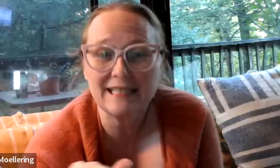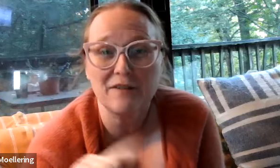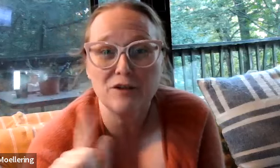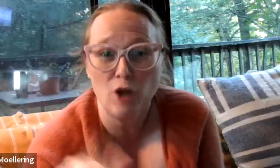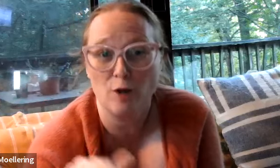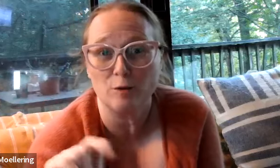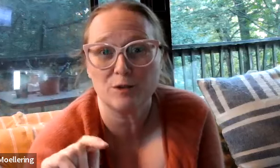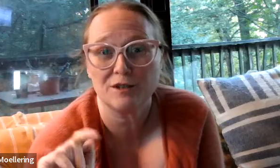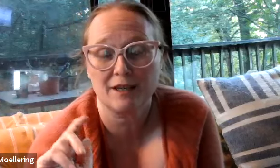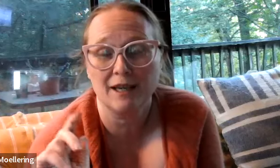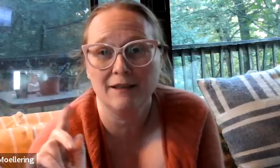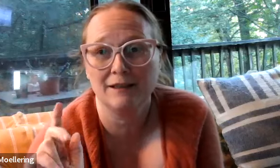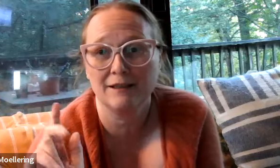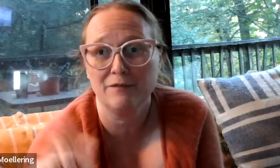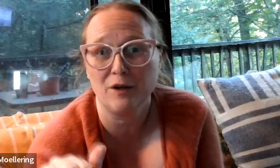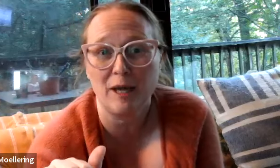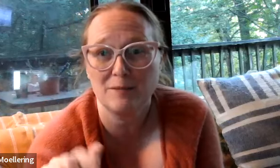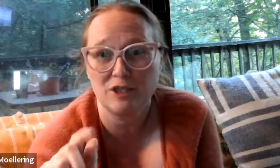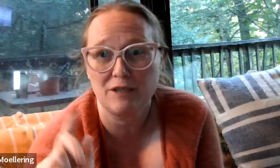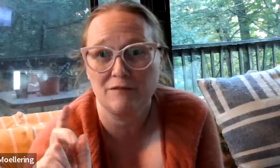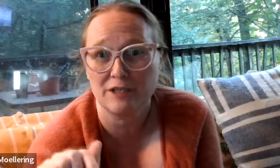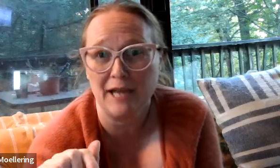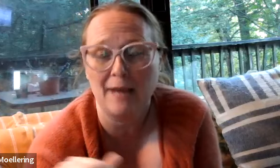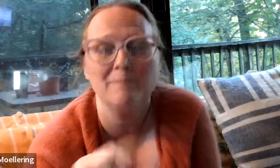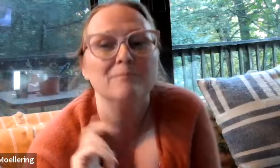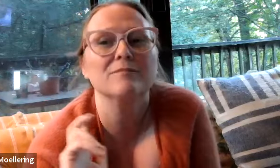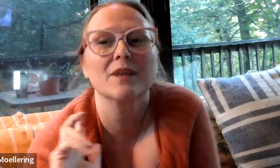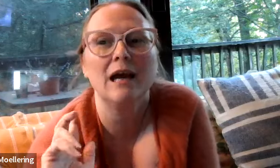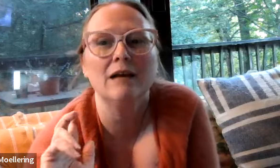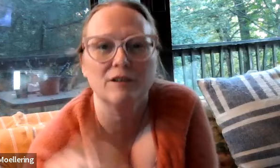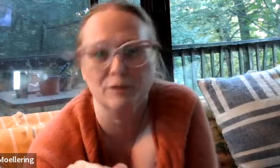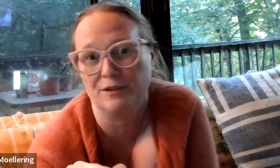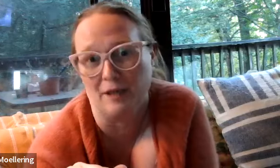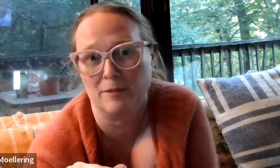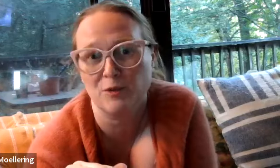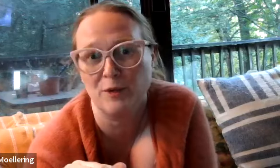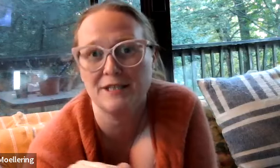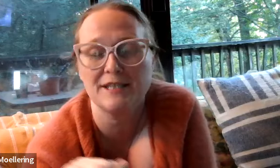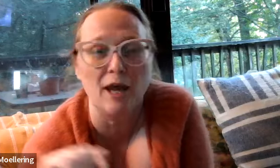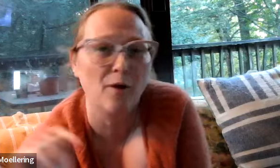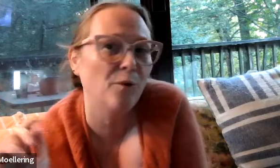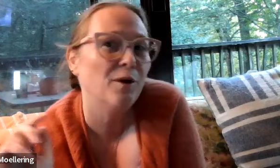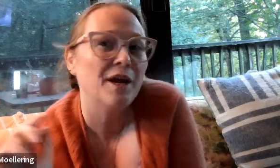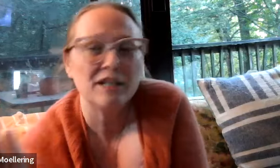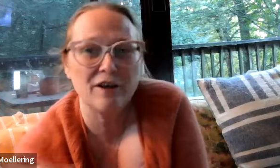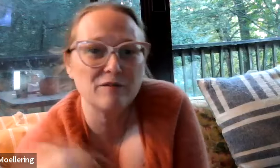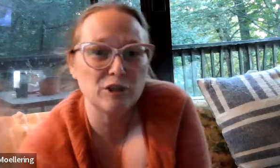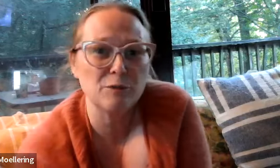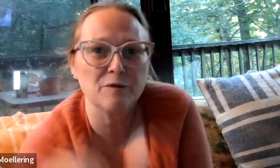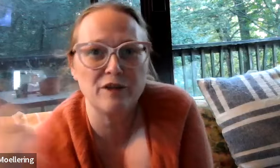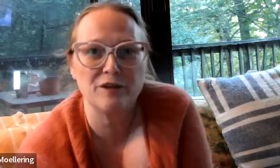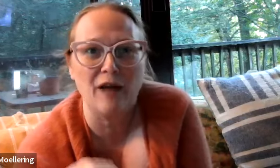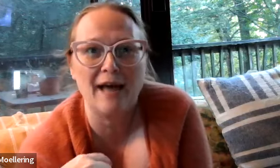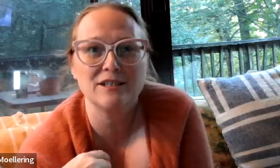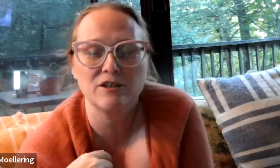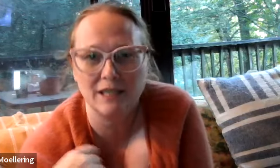out the notes and the vocab sheet for today, I'll include the numbers quiz. So after you review the class, you can take